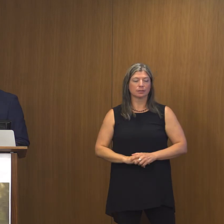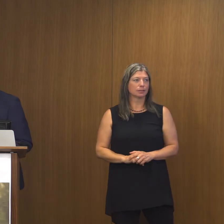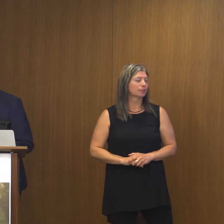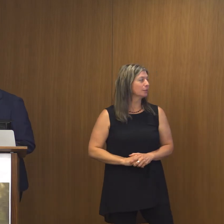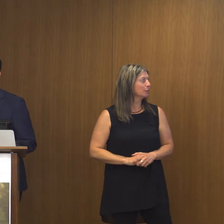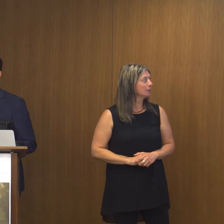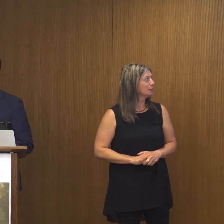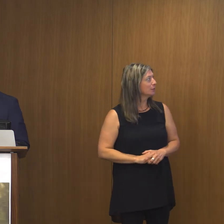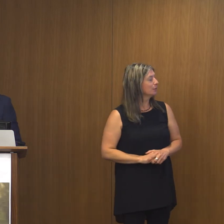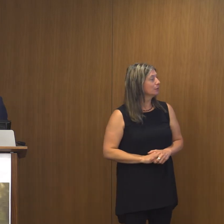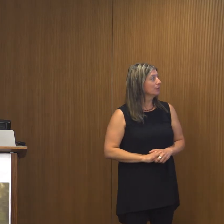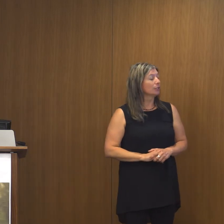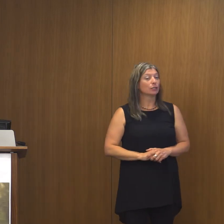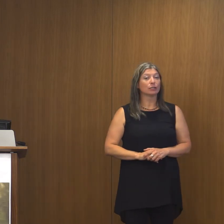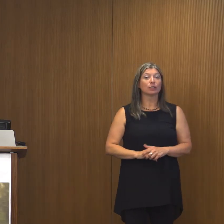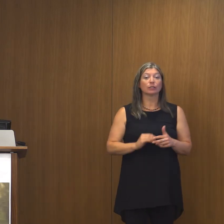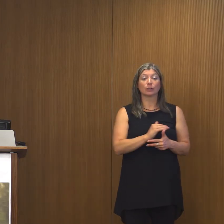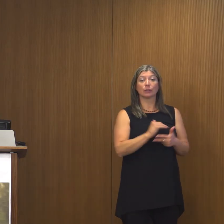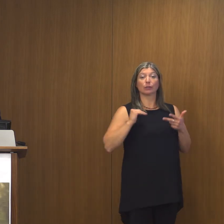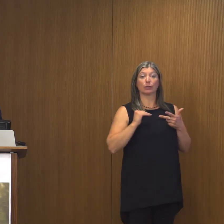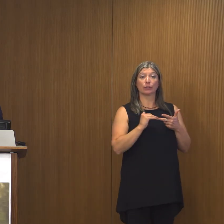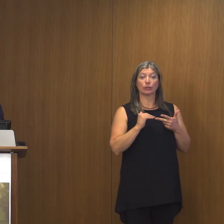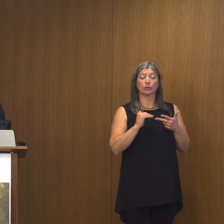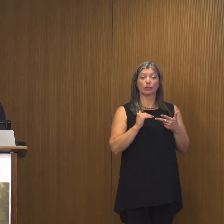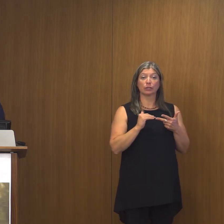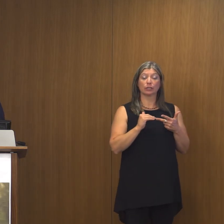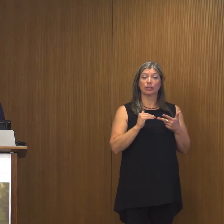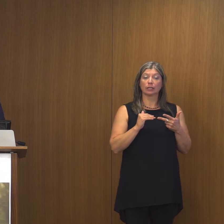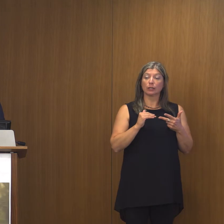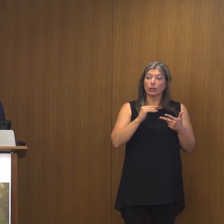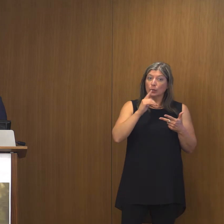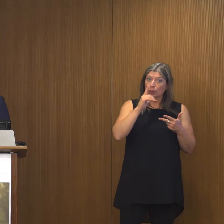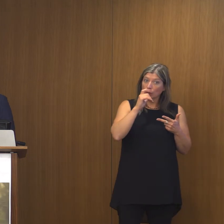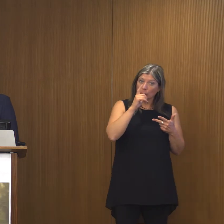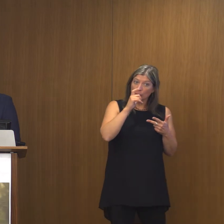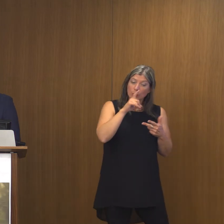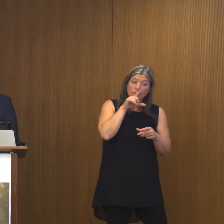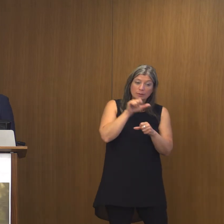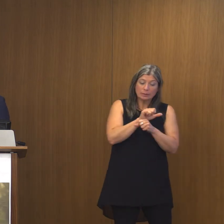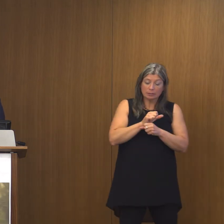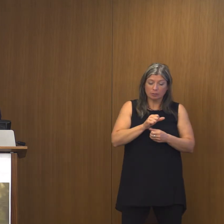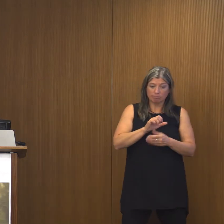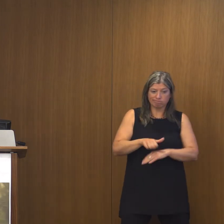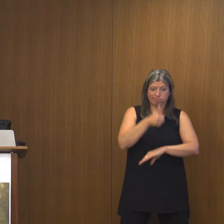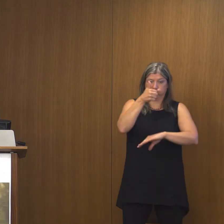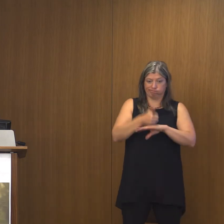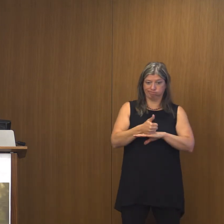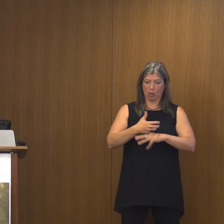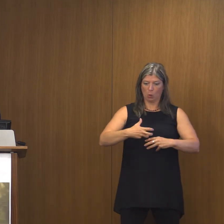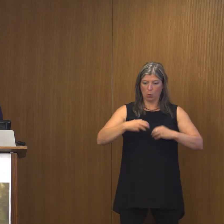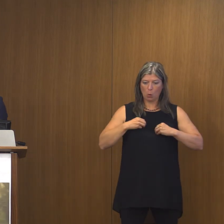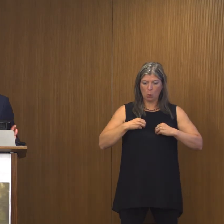So the third issue that came out of the research literature was that there was a lack of ownership and active engagement in decision-making related to children and youth